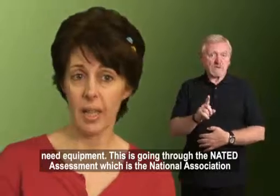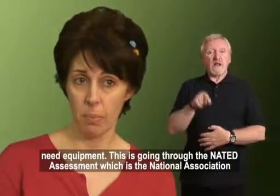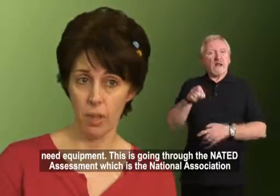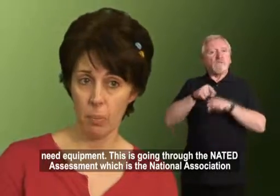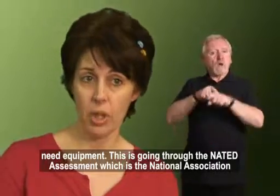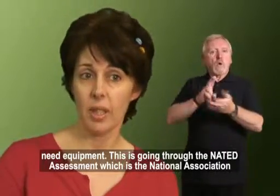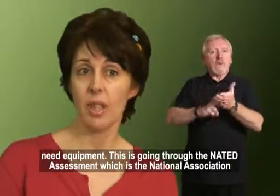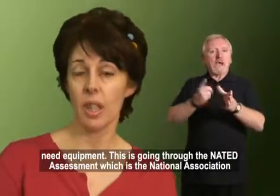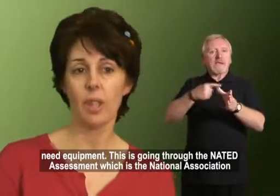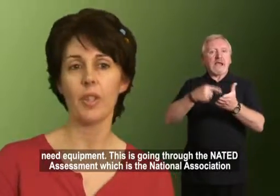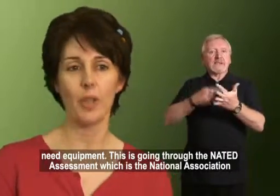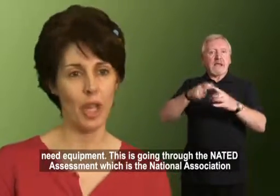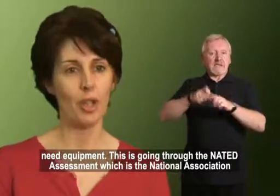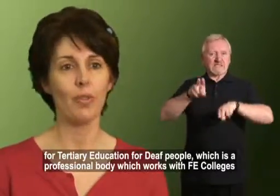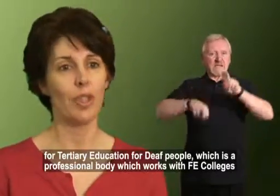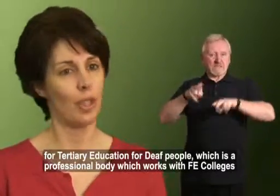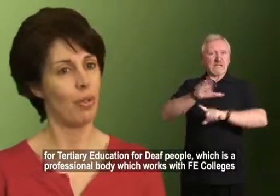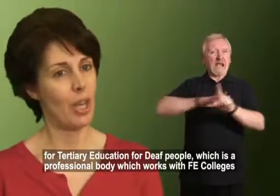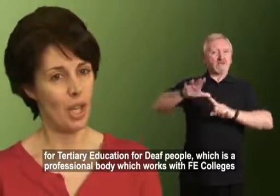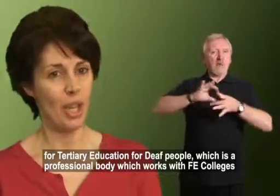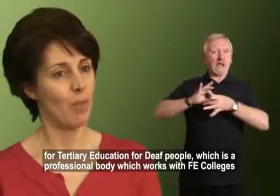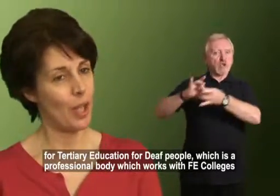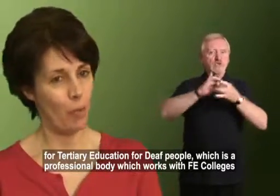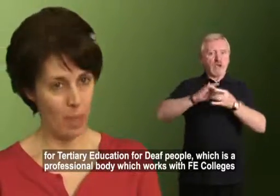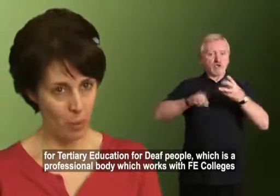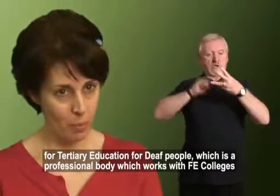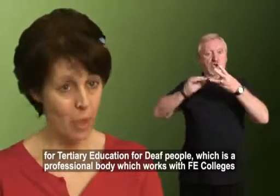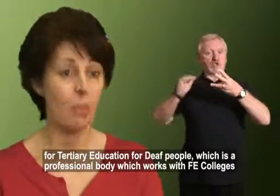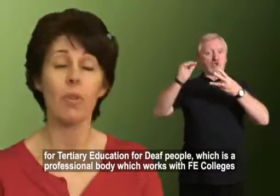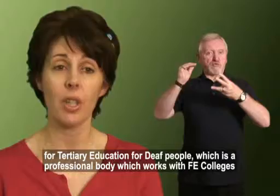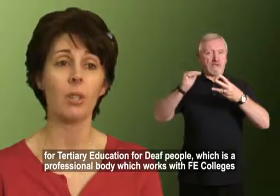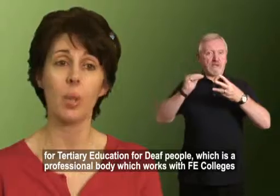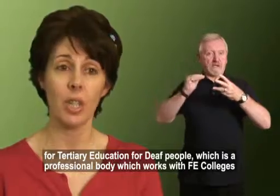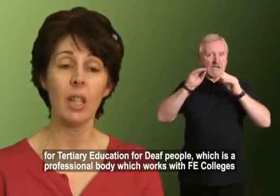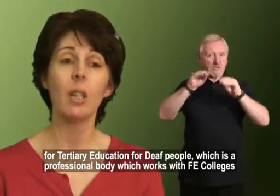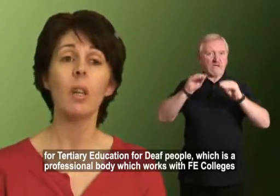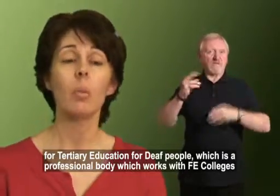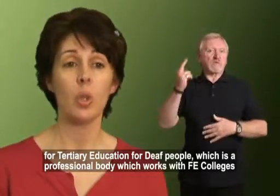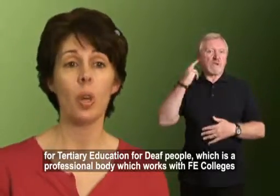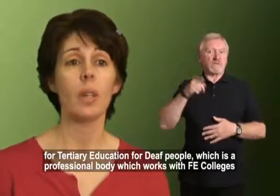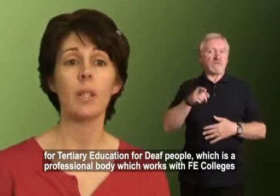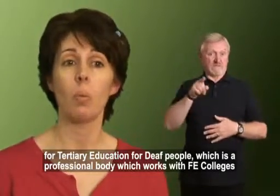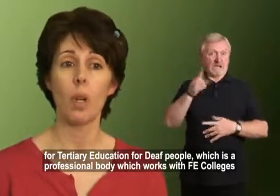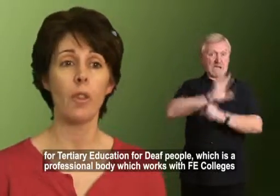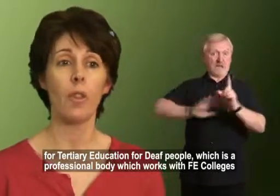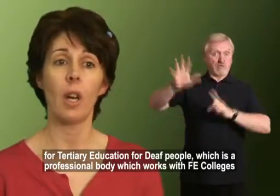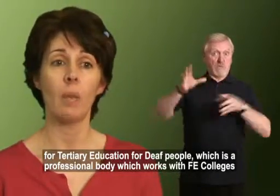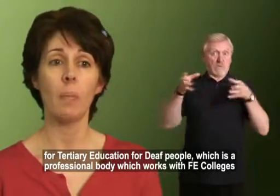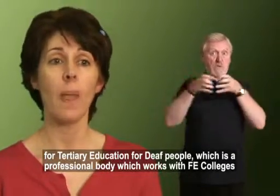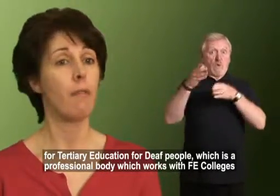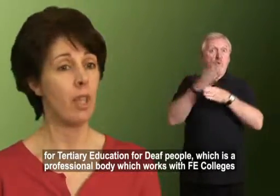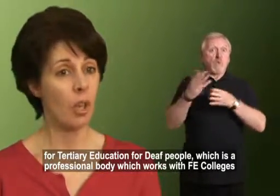NATED assessment, which is the National Association for Tertiary Education for Deaf People, which is a professional body which works